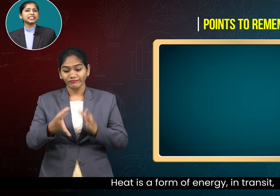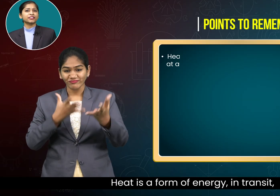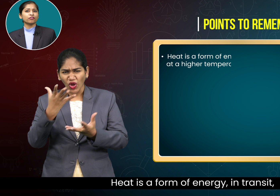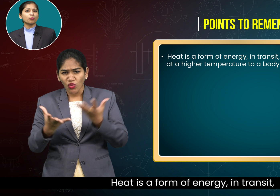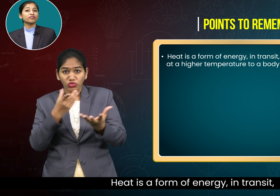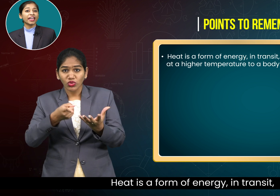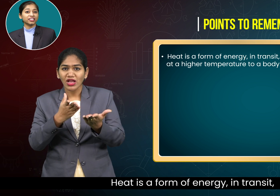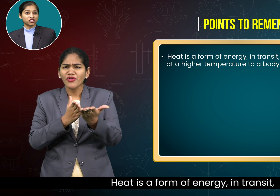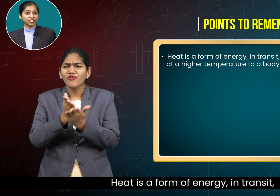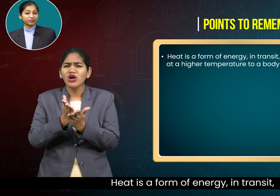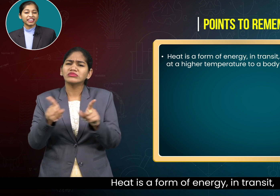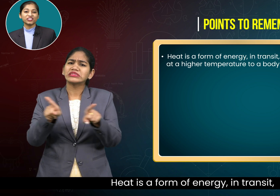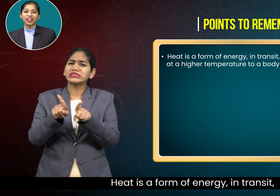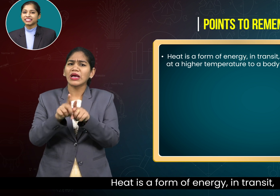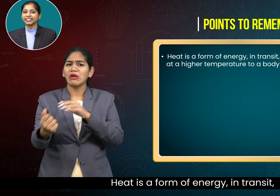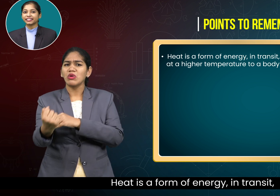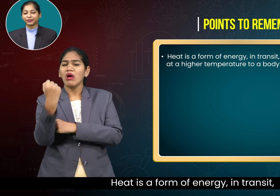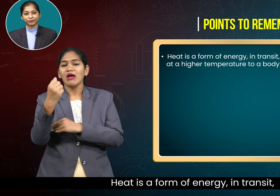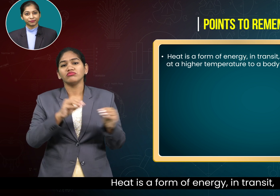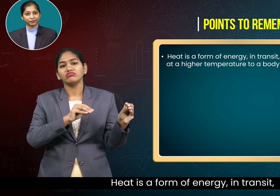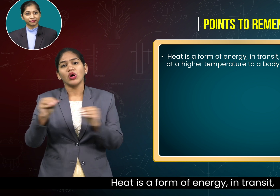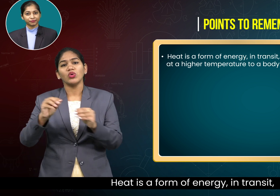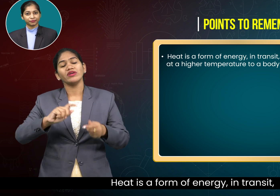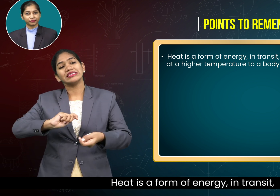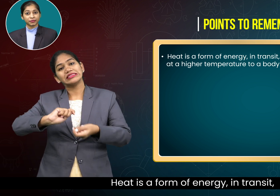Heat is a form of energy in transit